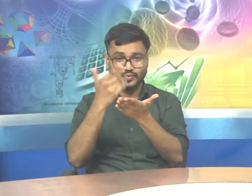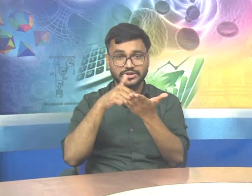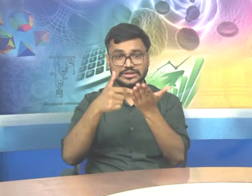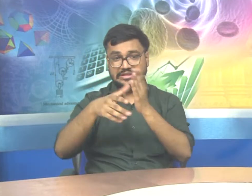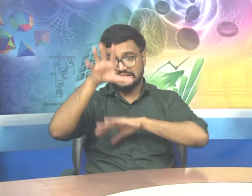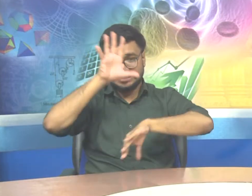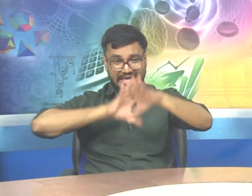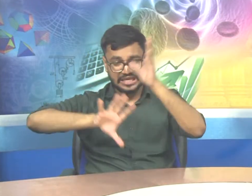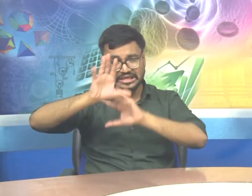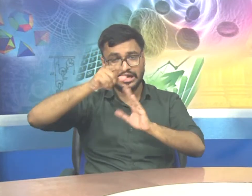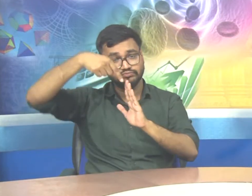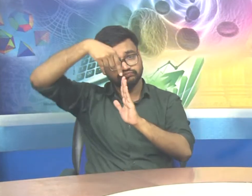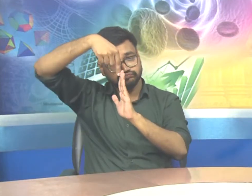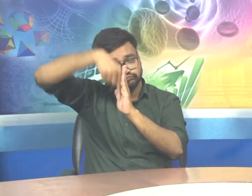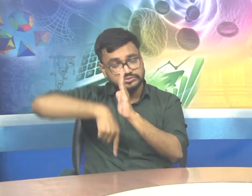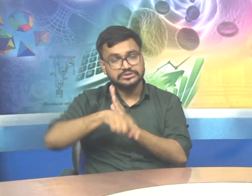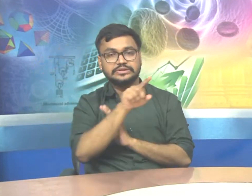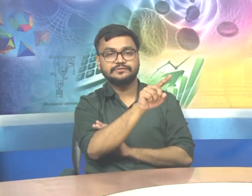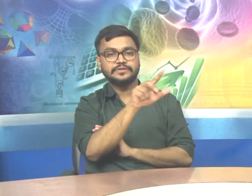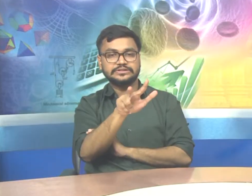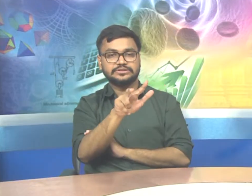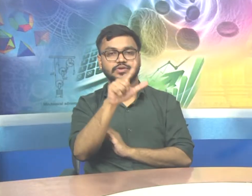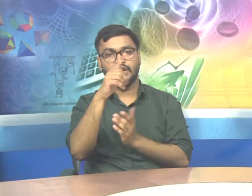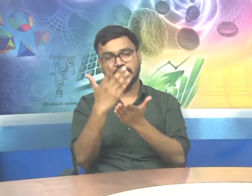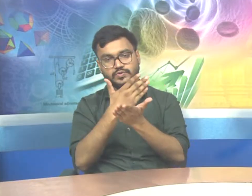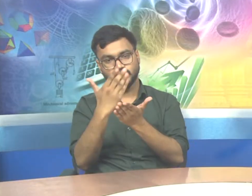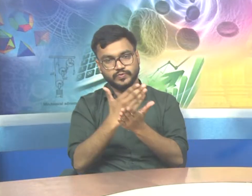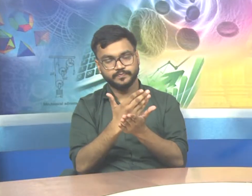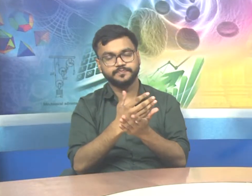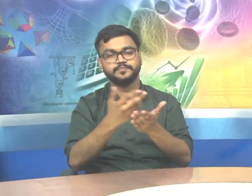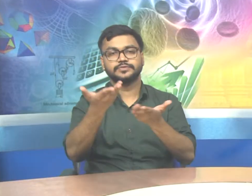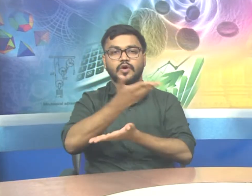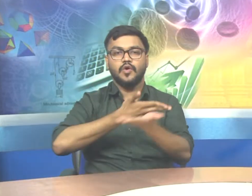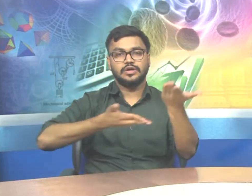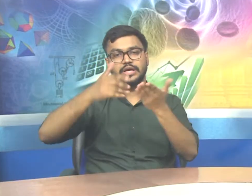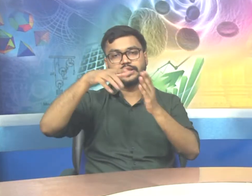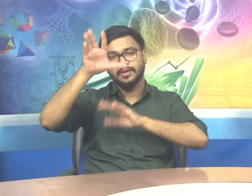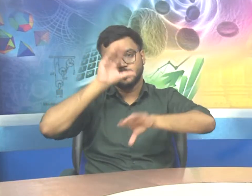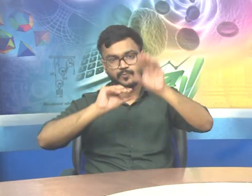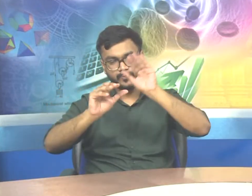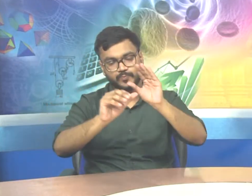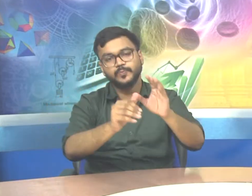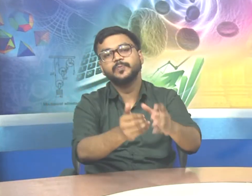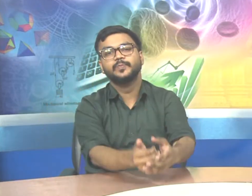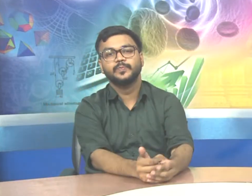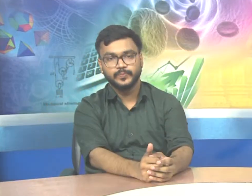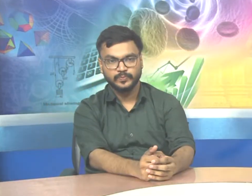and it waves towards our ear. More about sound energy will be learned in lesson 18.